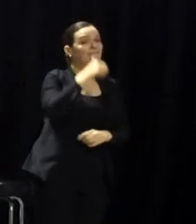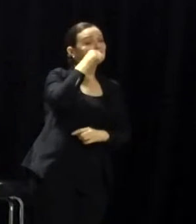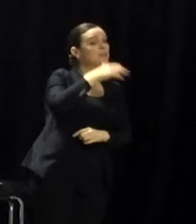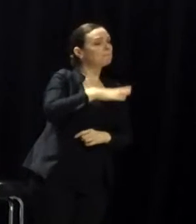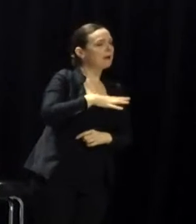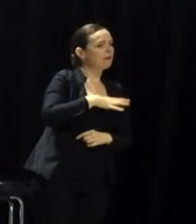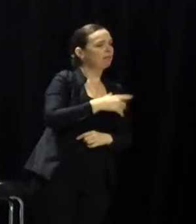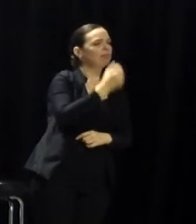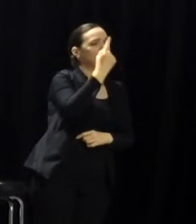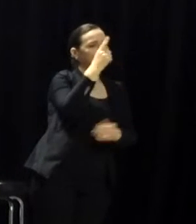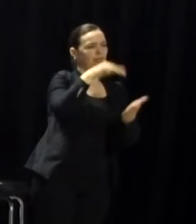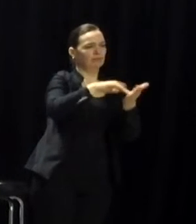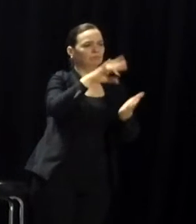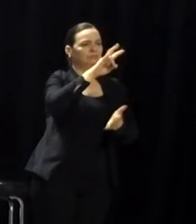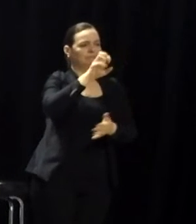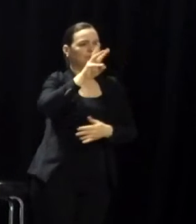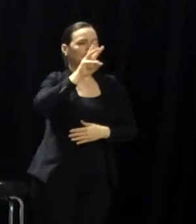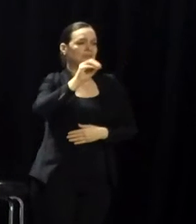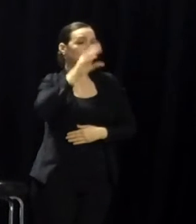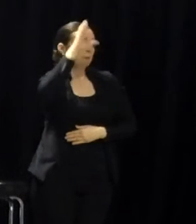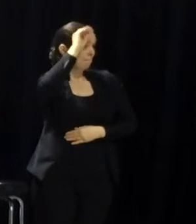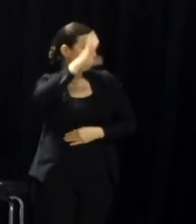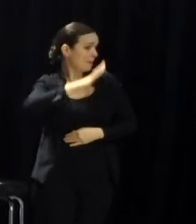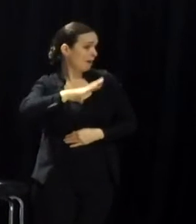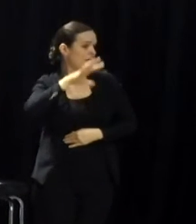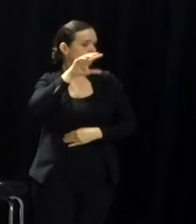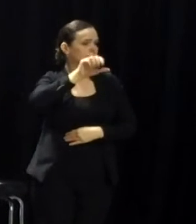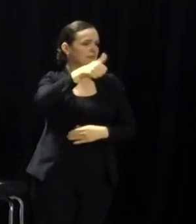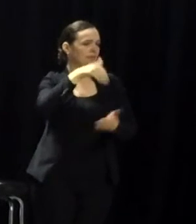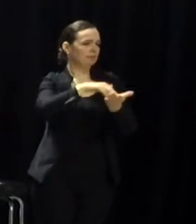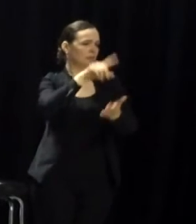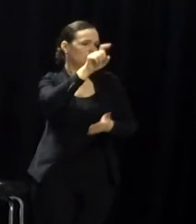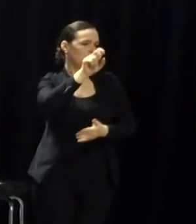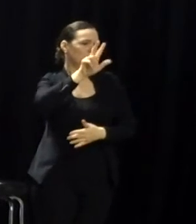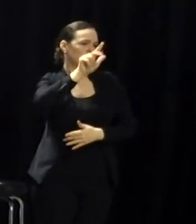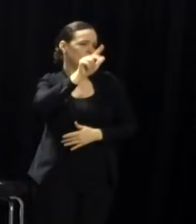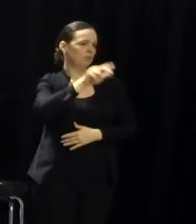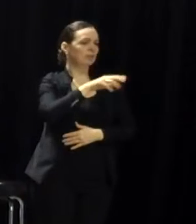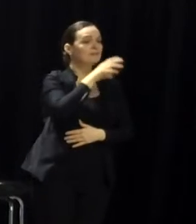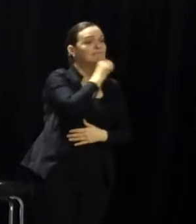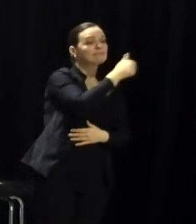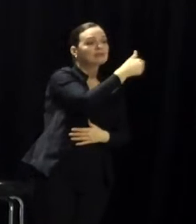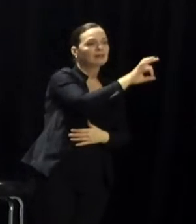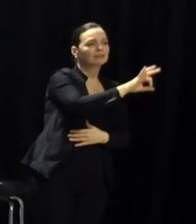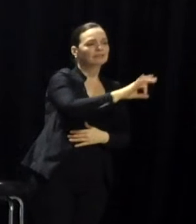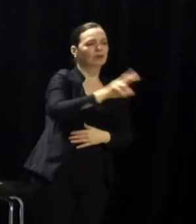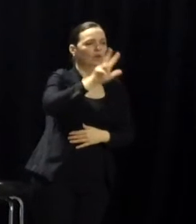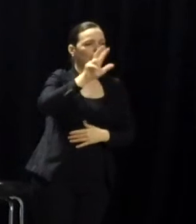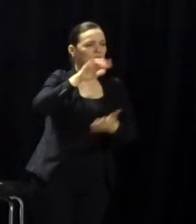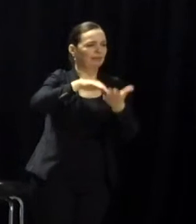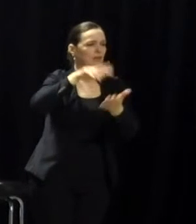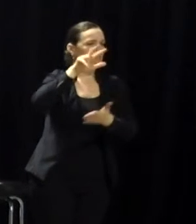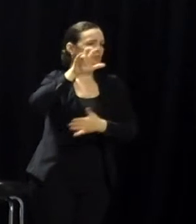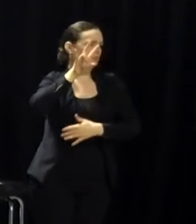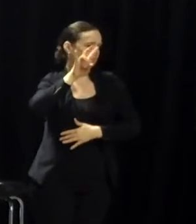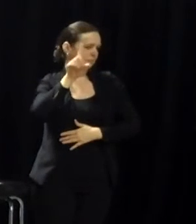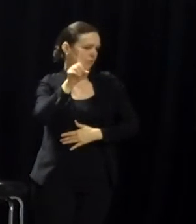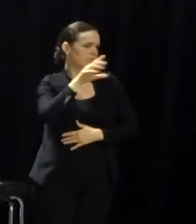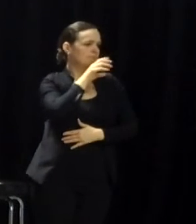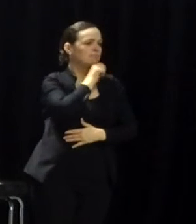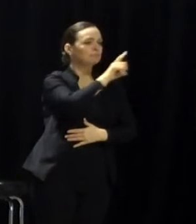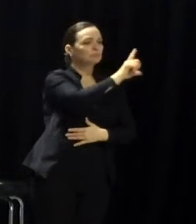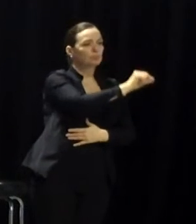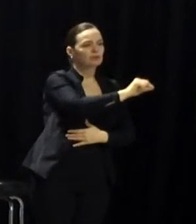male, 19 and under, 3,371. In their 20s,